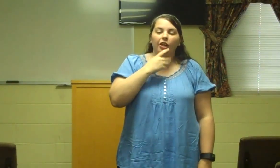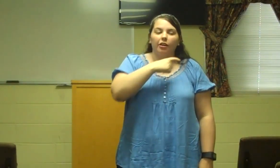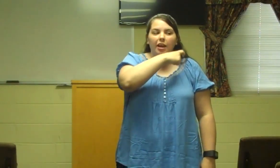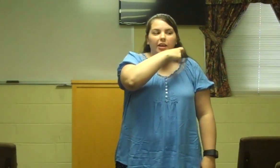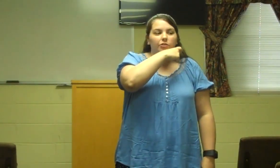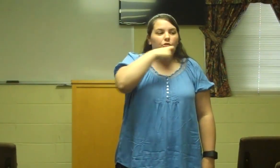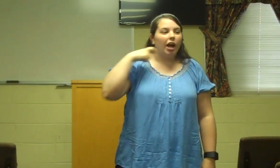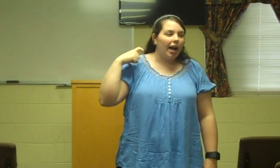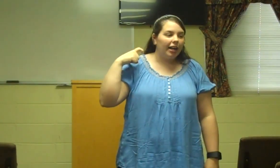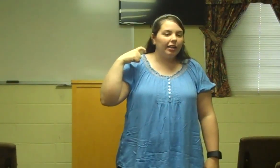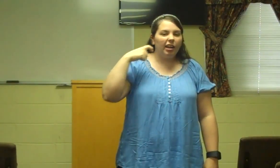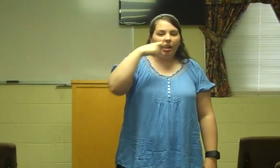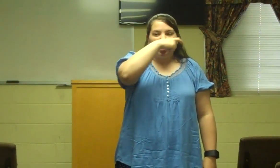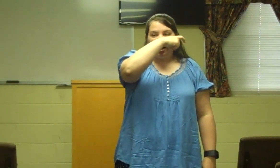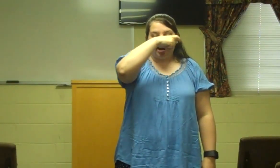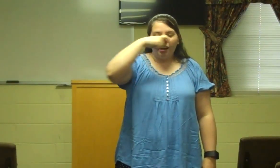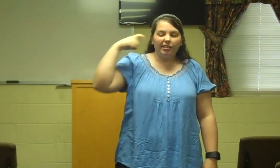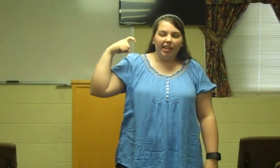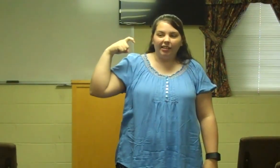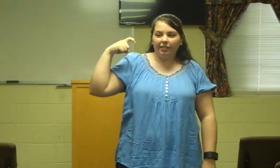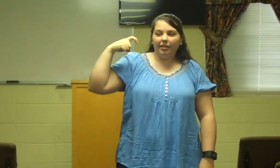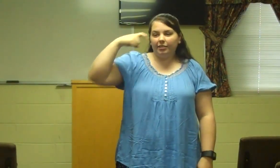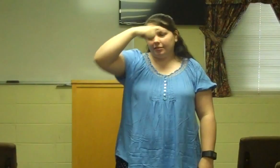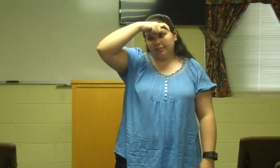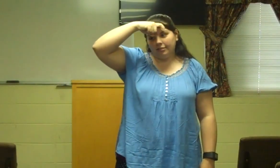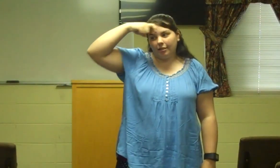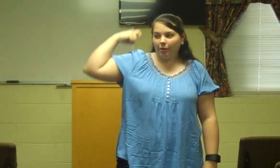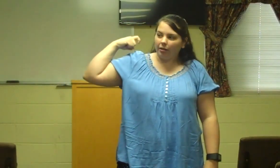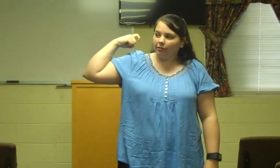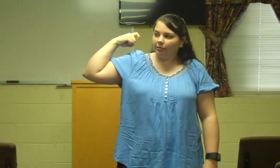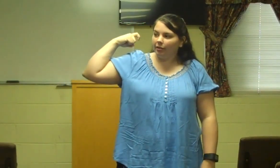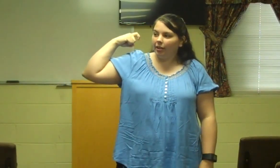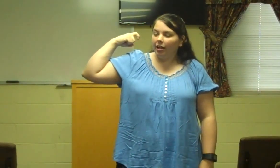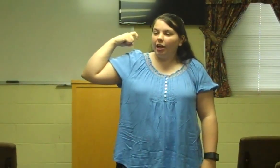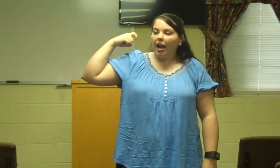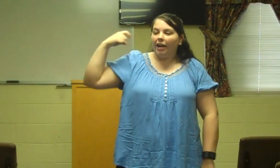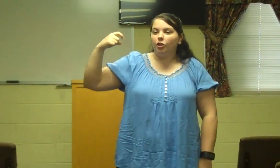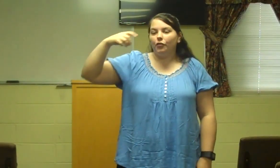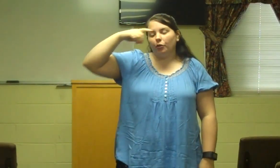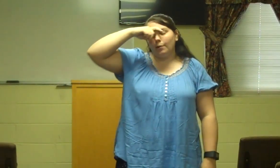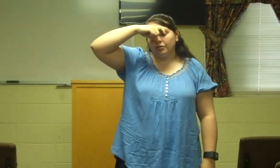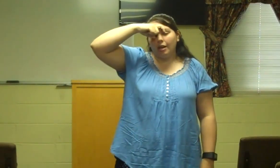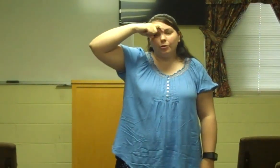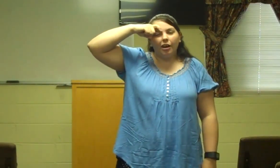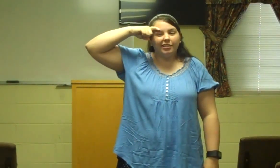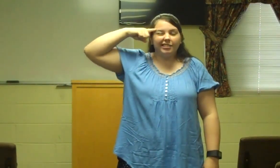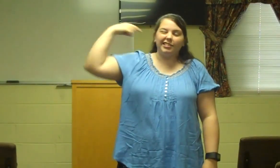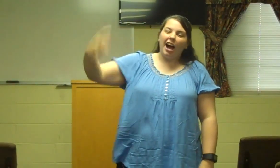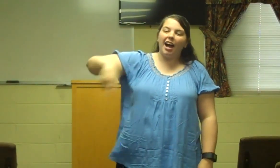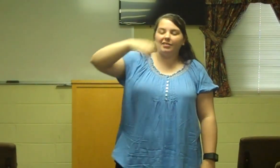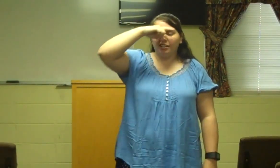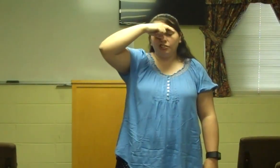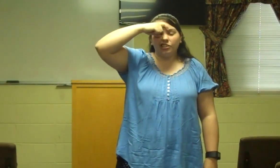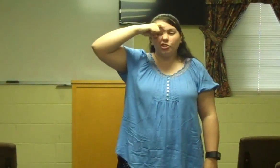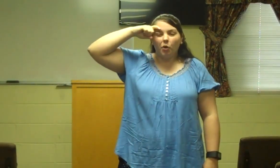here, dry, ugly, summer. And so if you remember summer is because it's hot and you're just